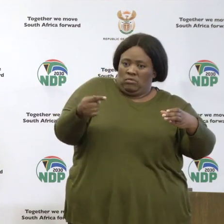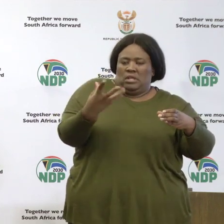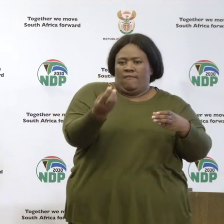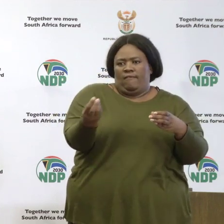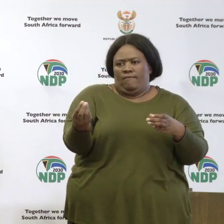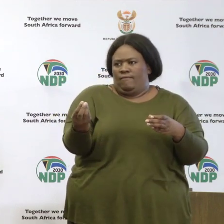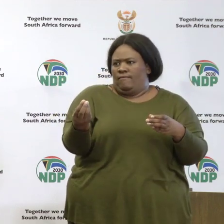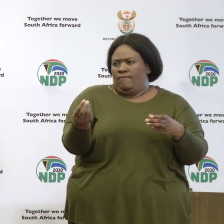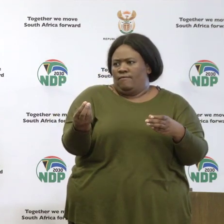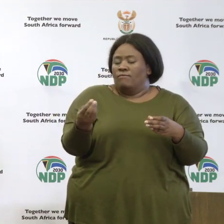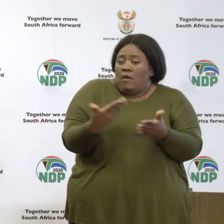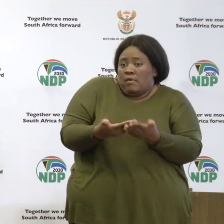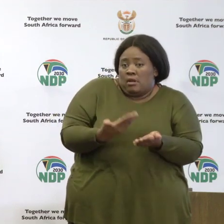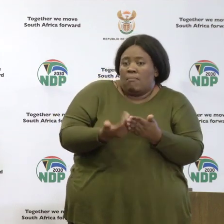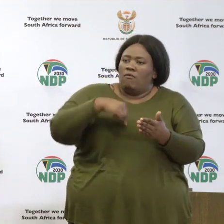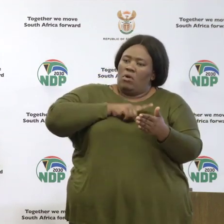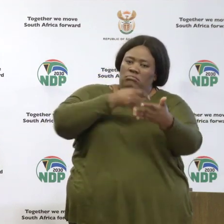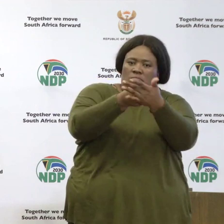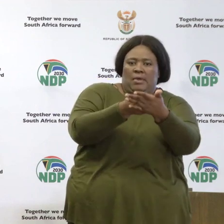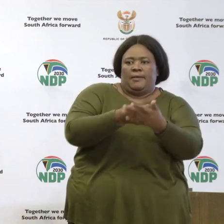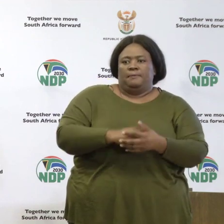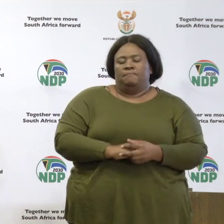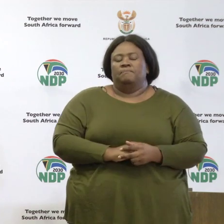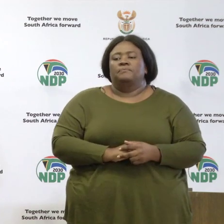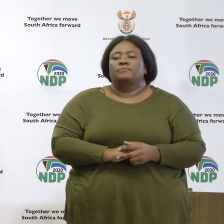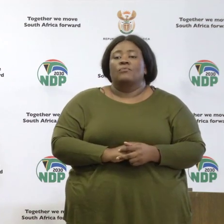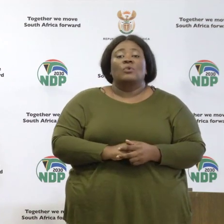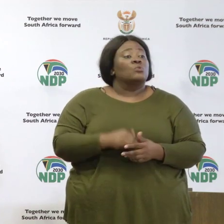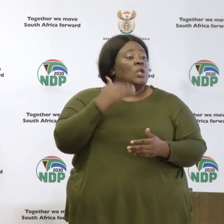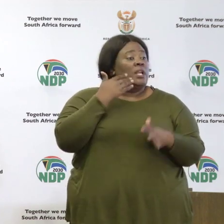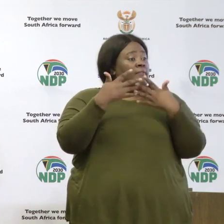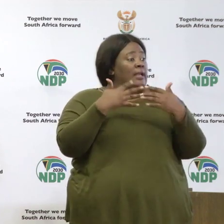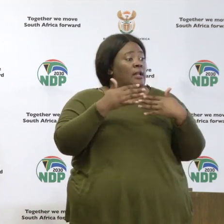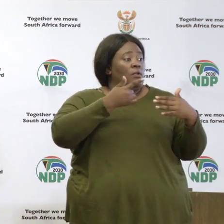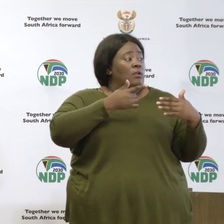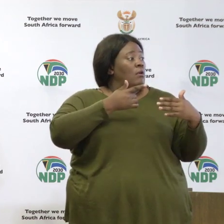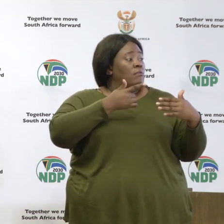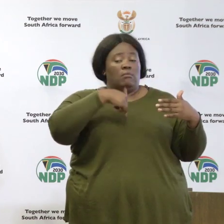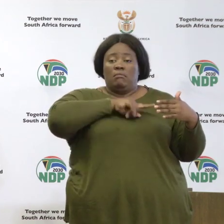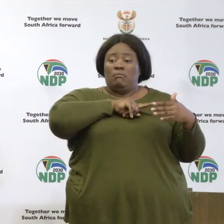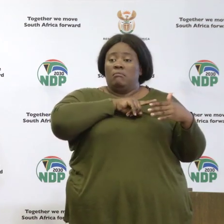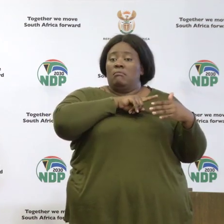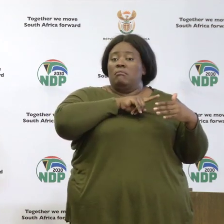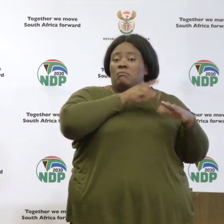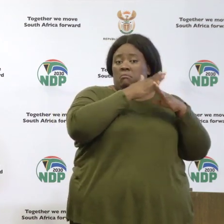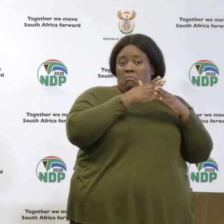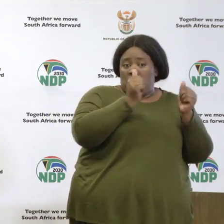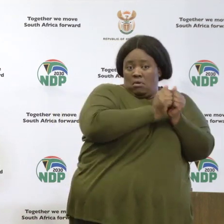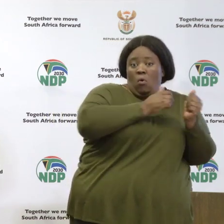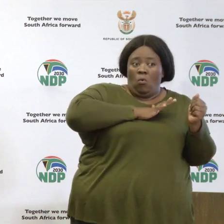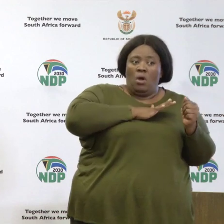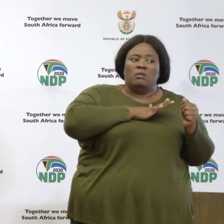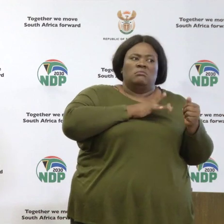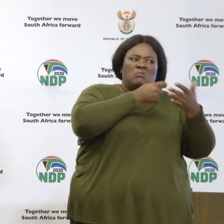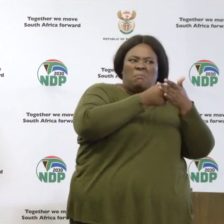that are available for us to procure. So if any of my colleagues here would like additional water